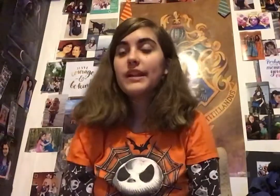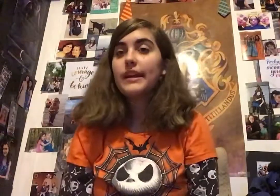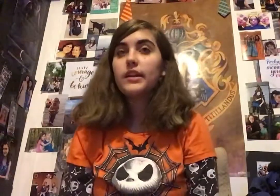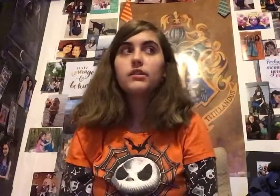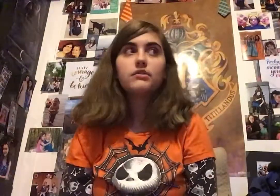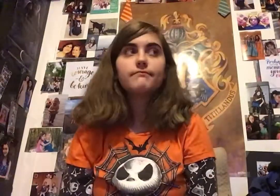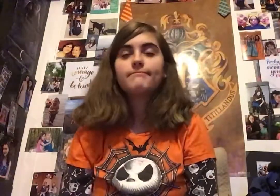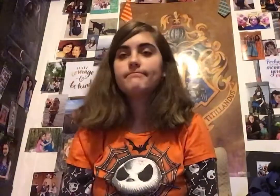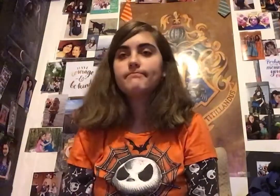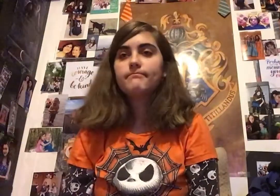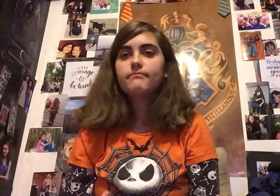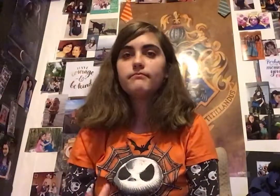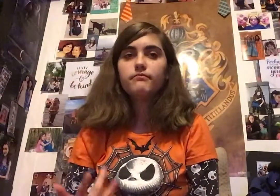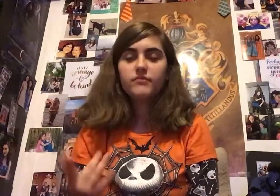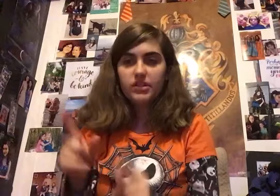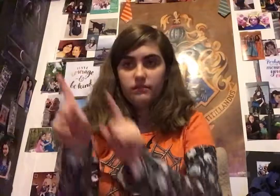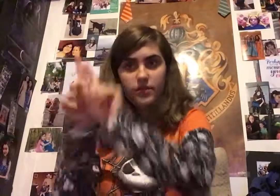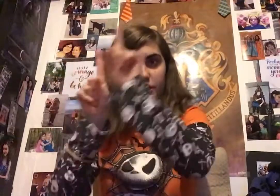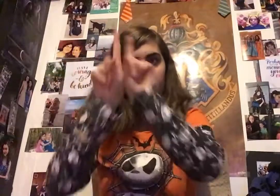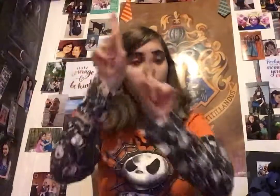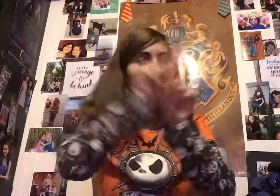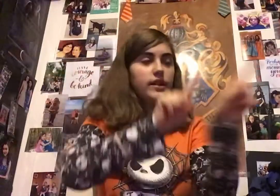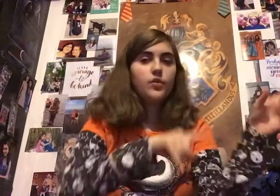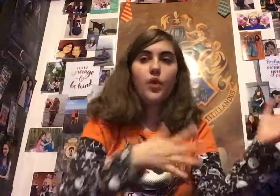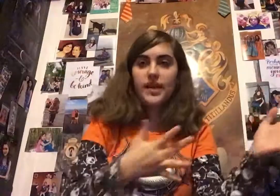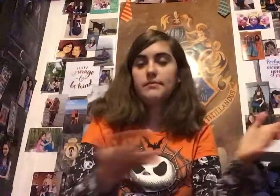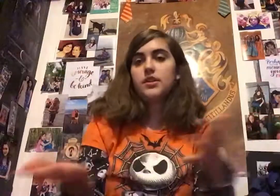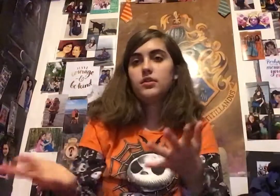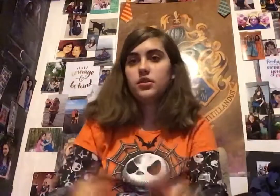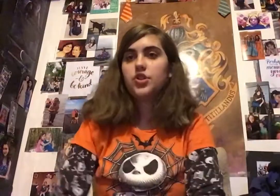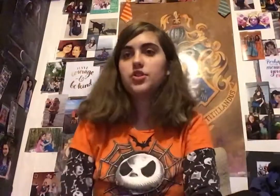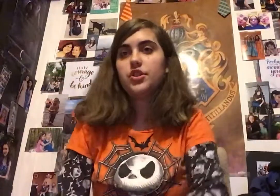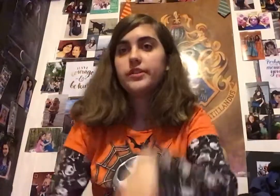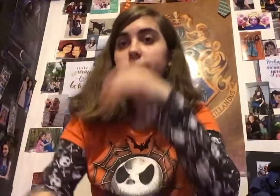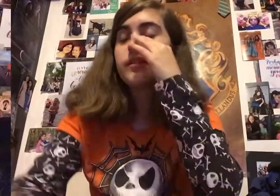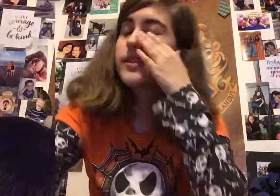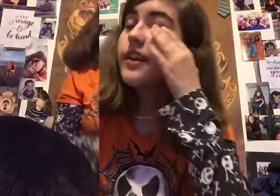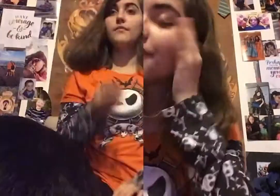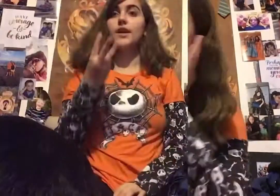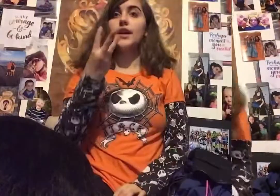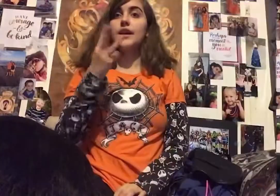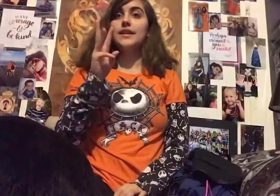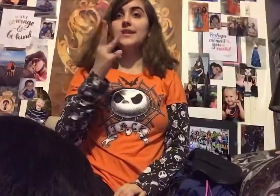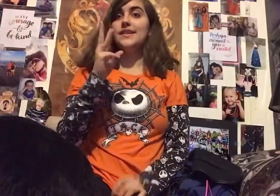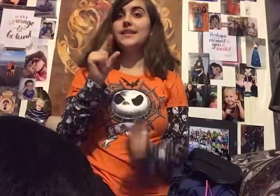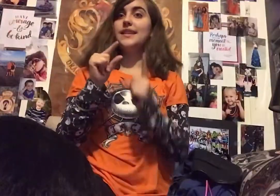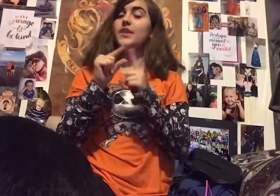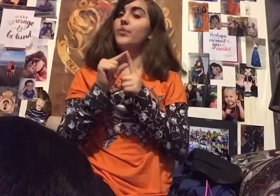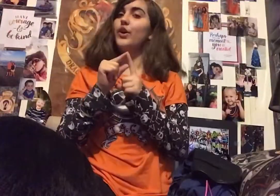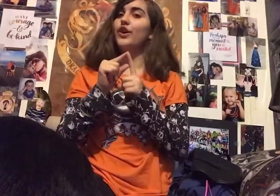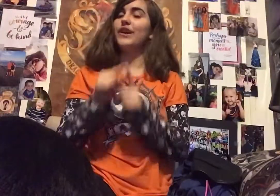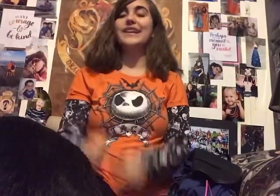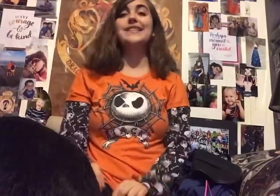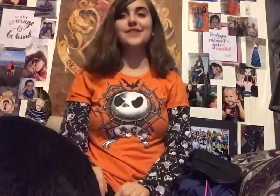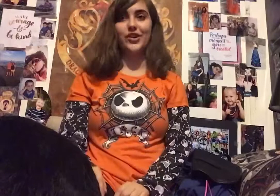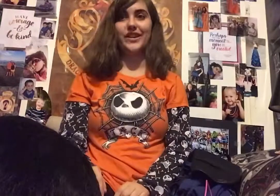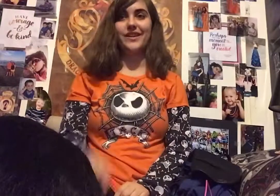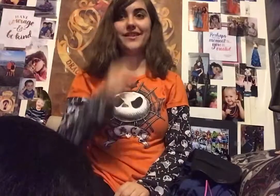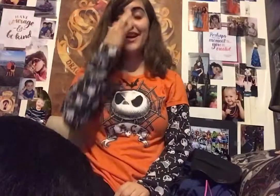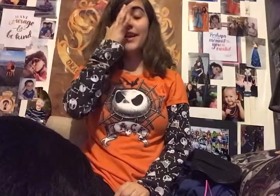Like, the star led the wise men to Jesus and stuff. 16th word is stocking. This